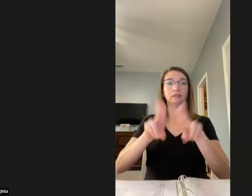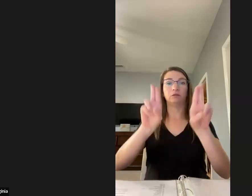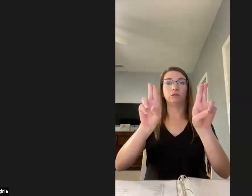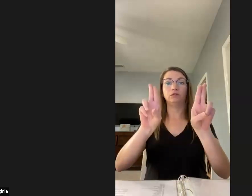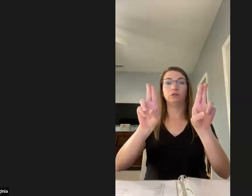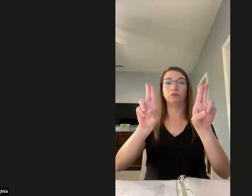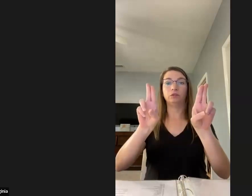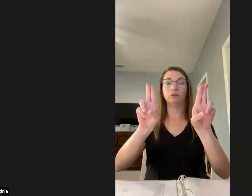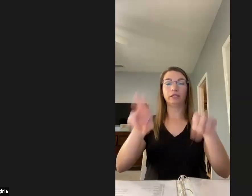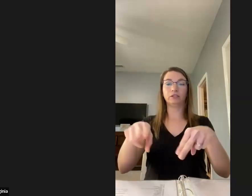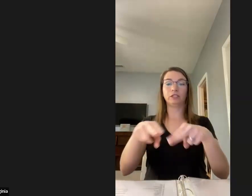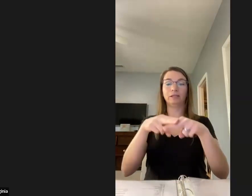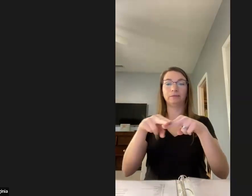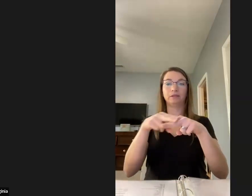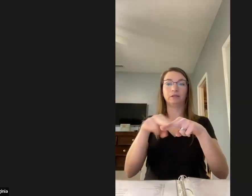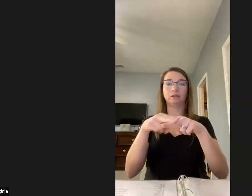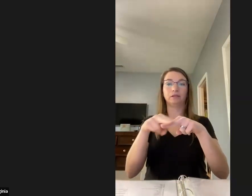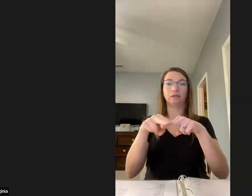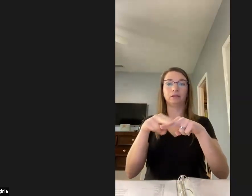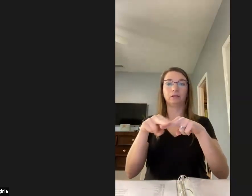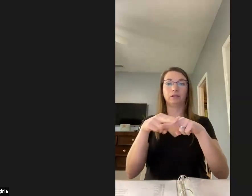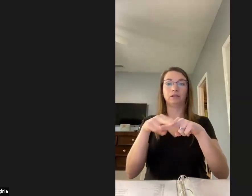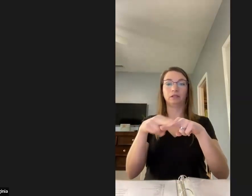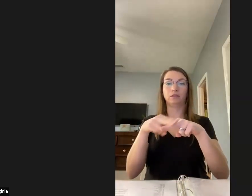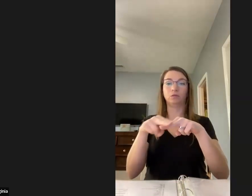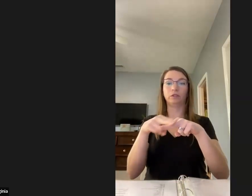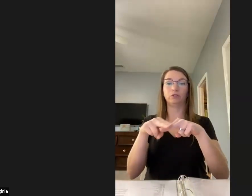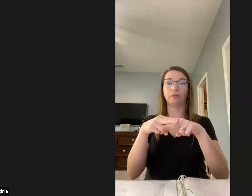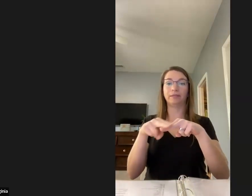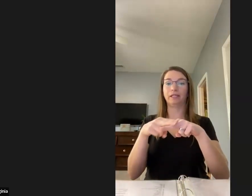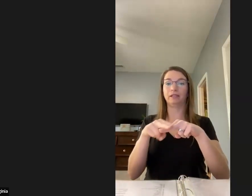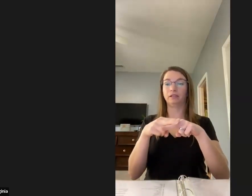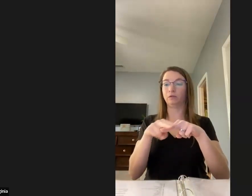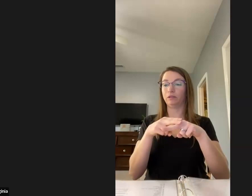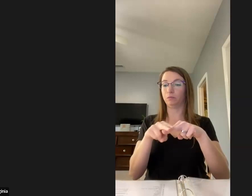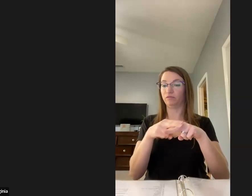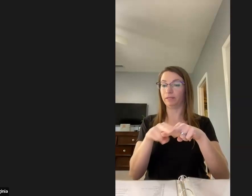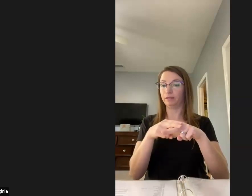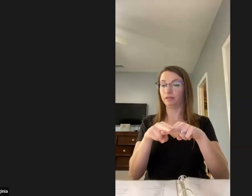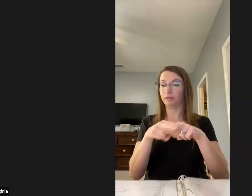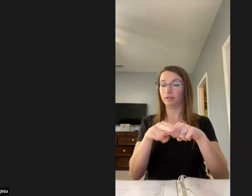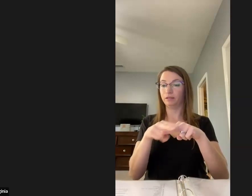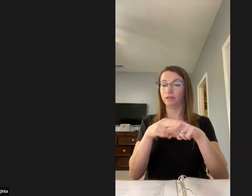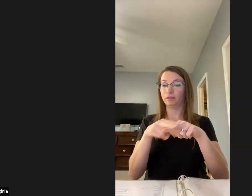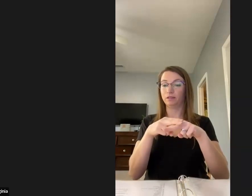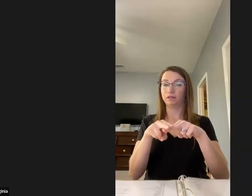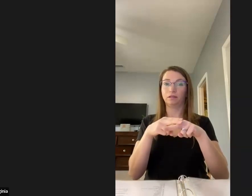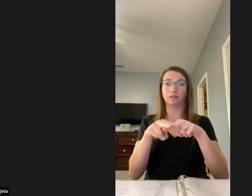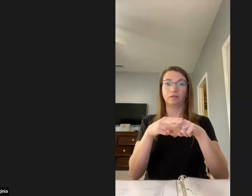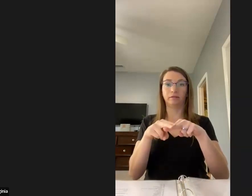So two U hand shapes, and only your dominant hand is doing the movement. All